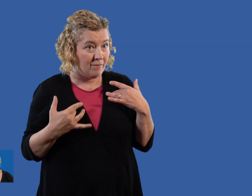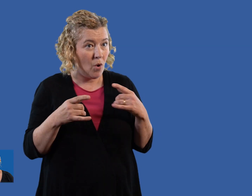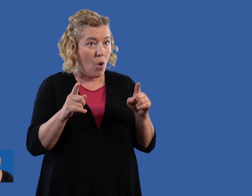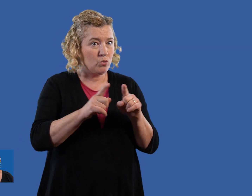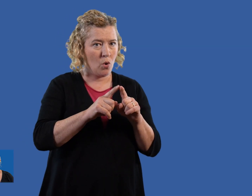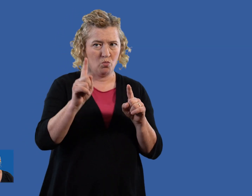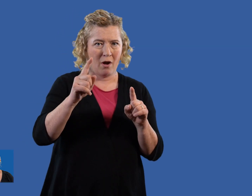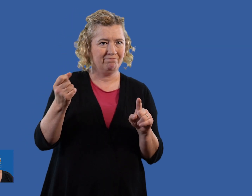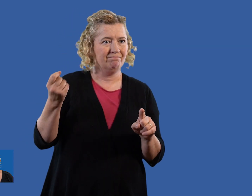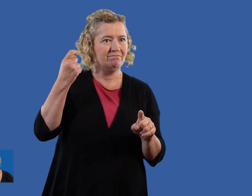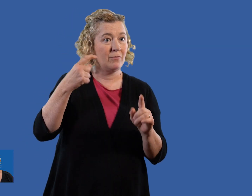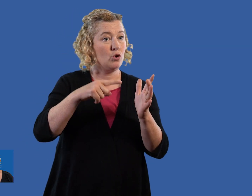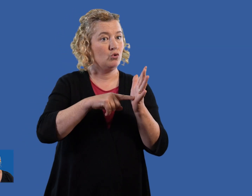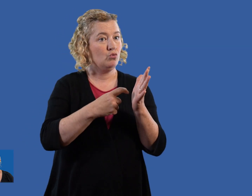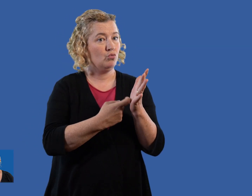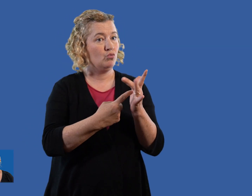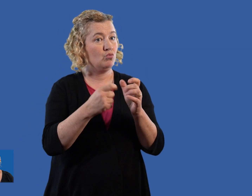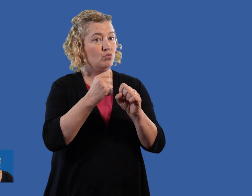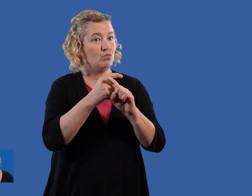what triggers these memories.